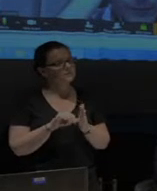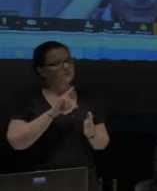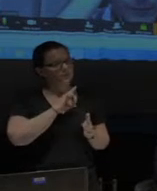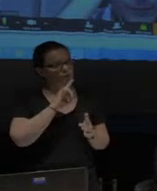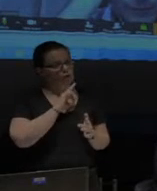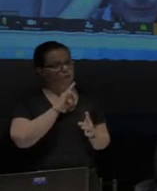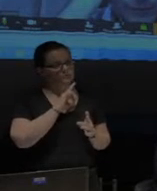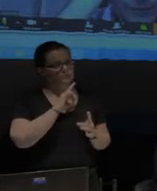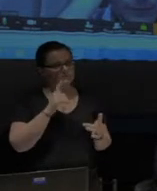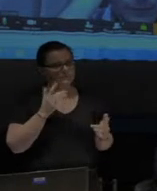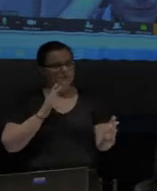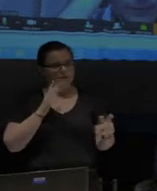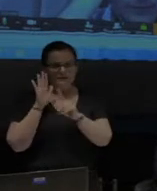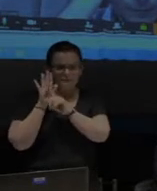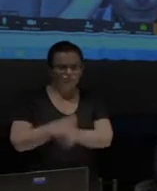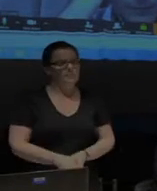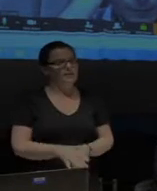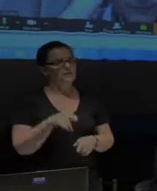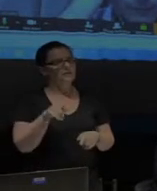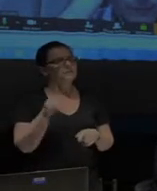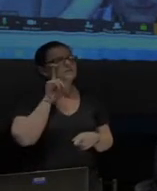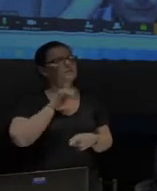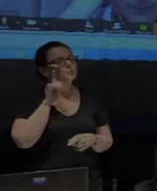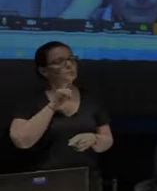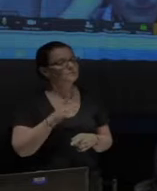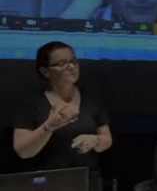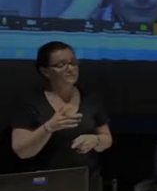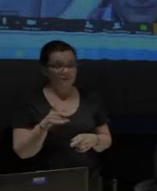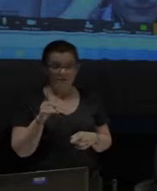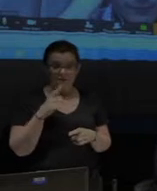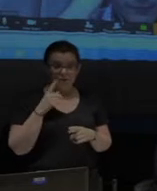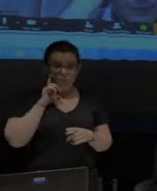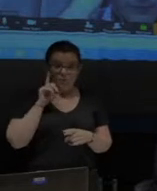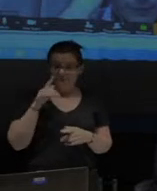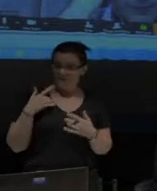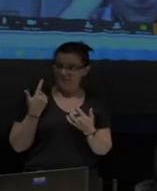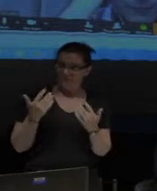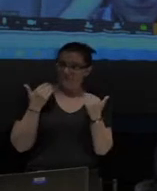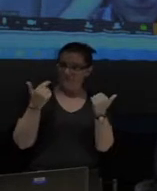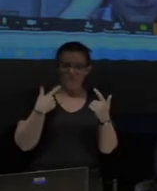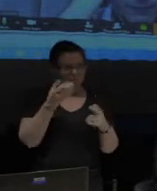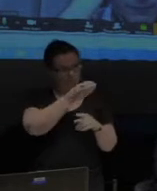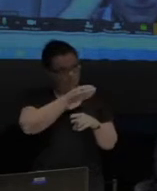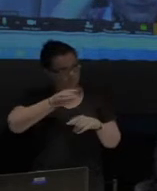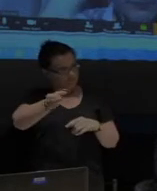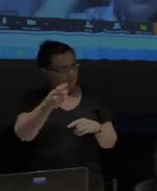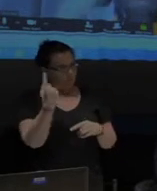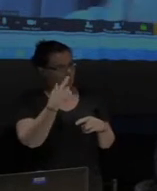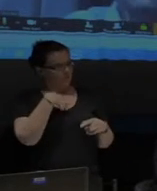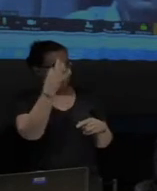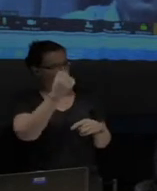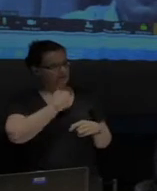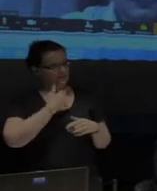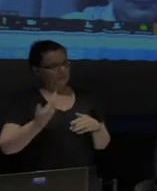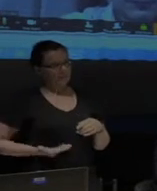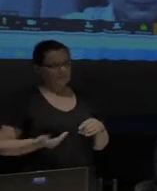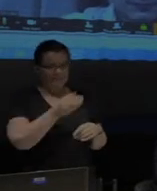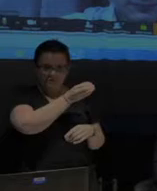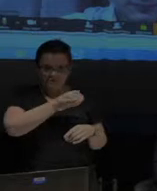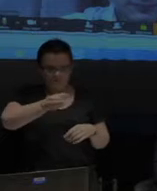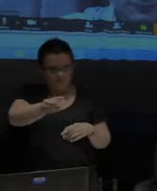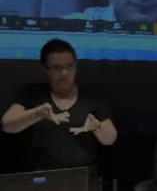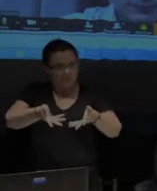extreme discrimination of women, including women that I might want to put forward as the professional representatives of my business. Now, that's not a reason not to do it, and